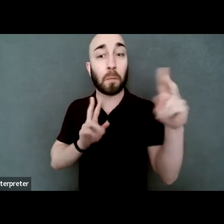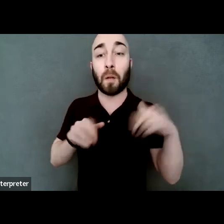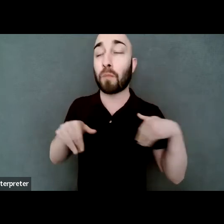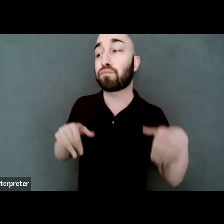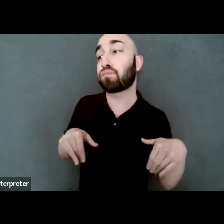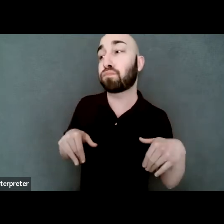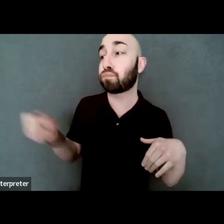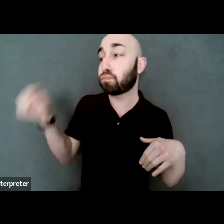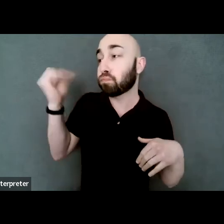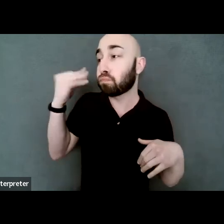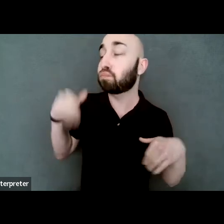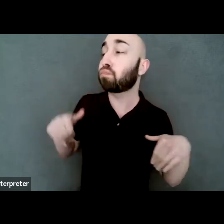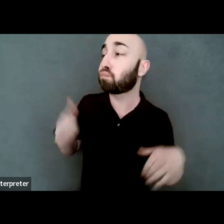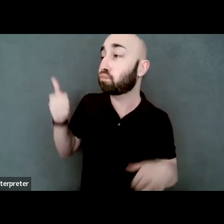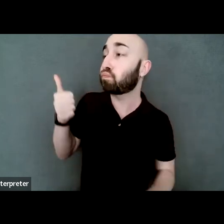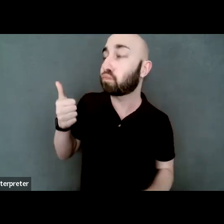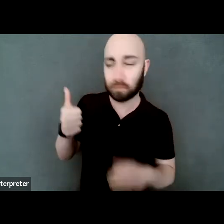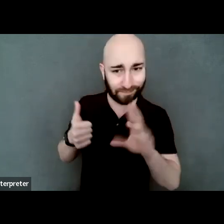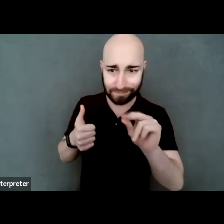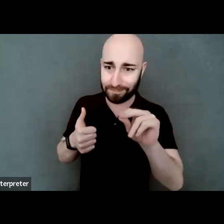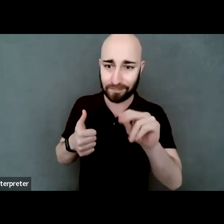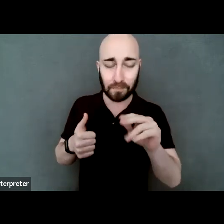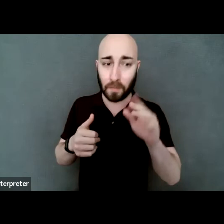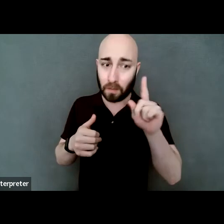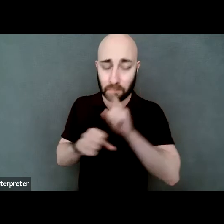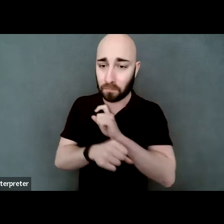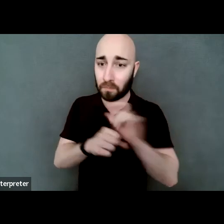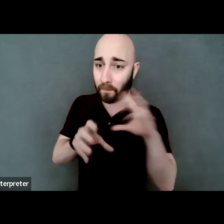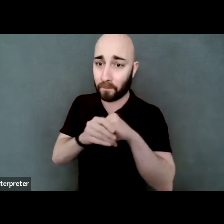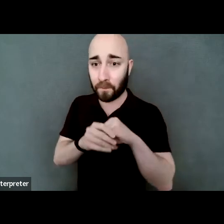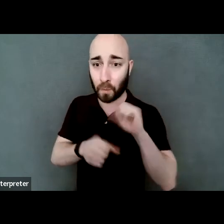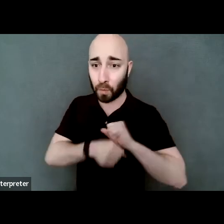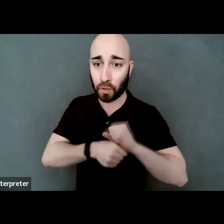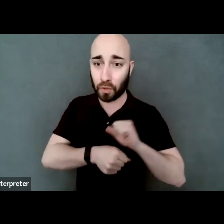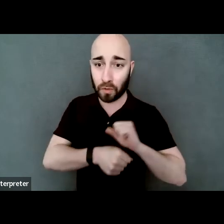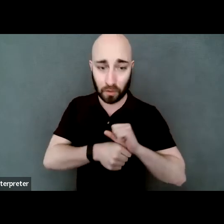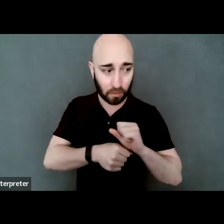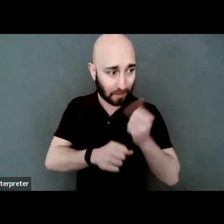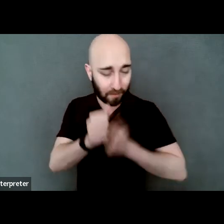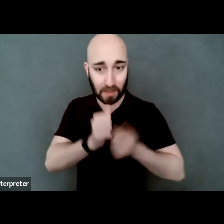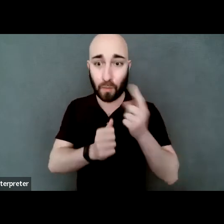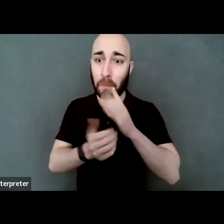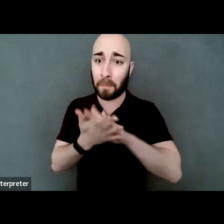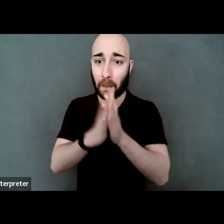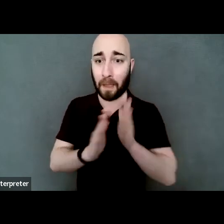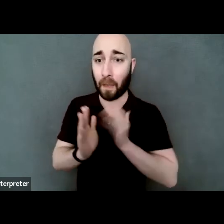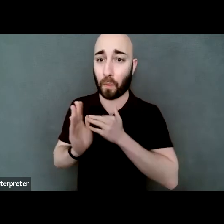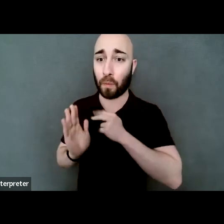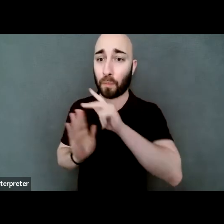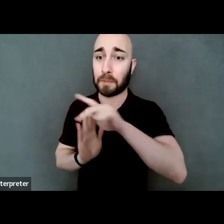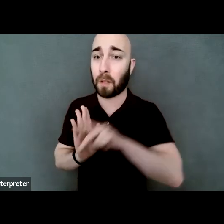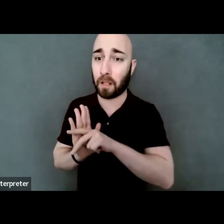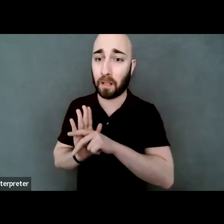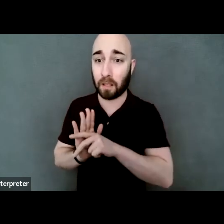understand, because this work is going to, in moving forward, be our principle, our the very thing